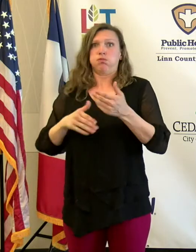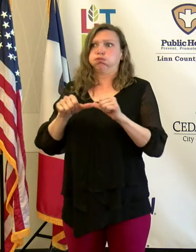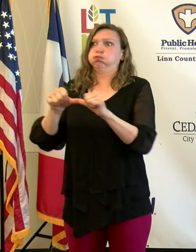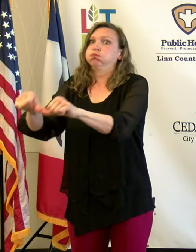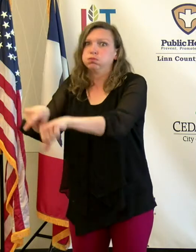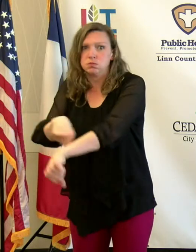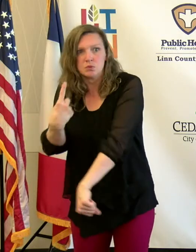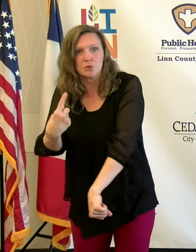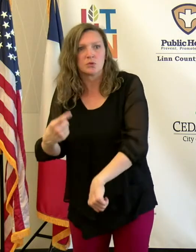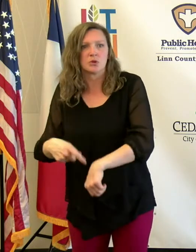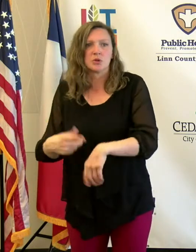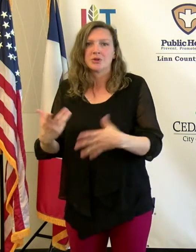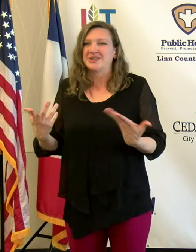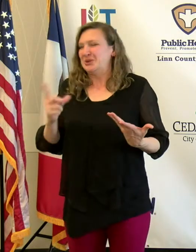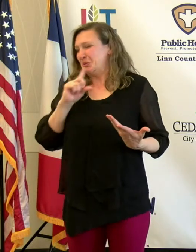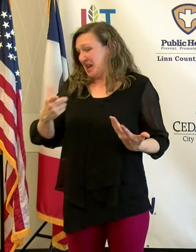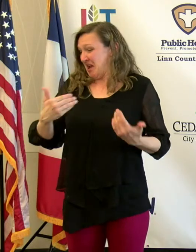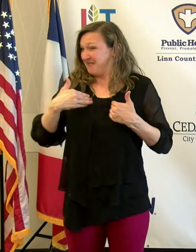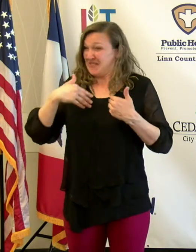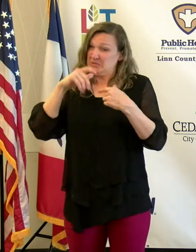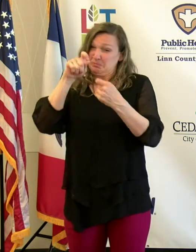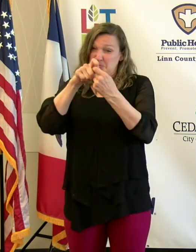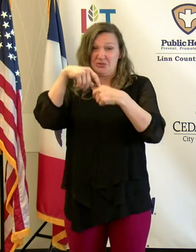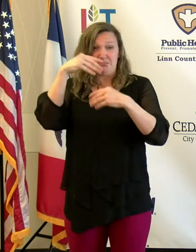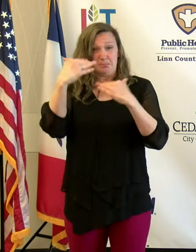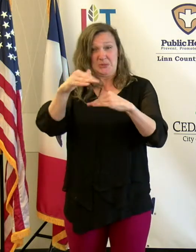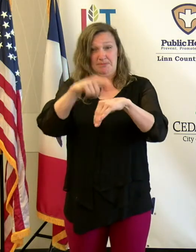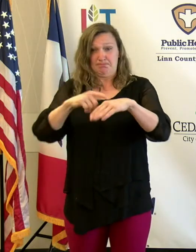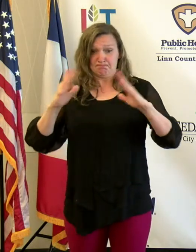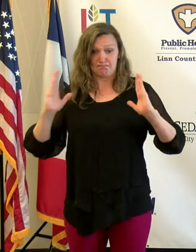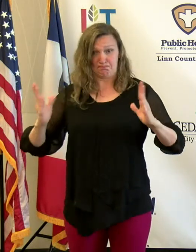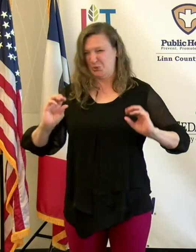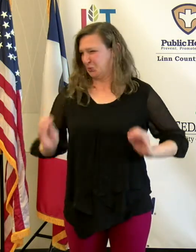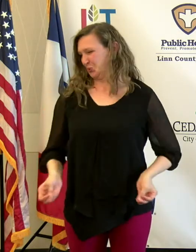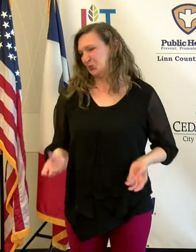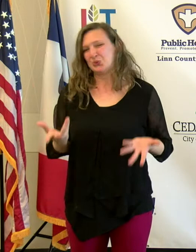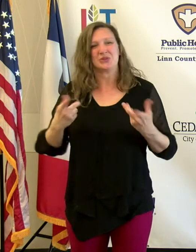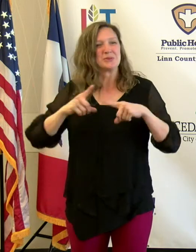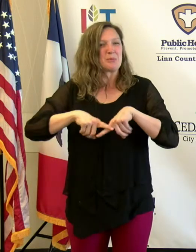limit on it, and we will continue to follow up as information becomes available.